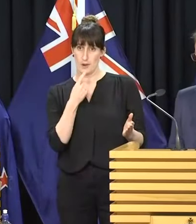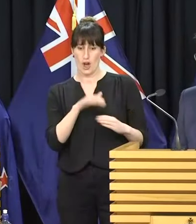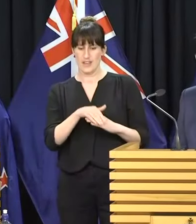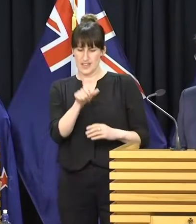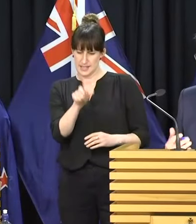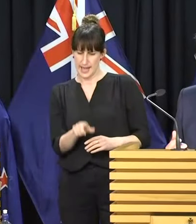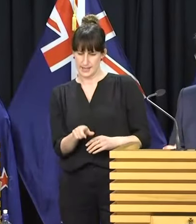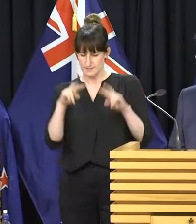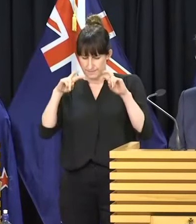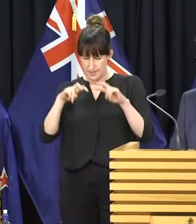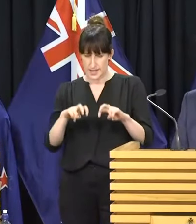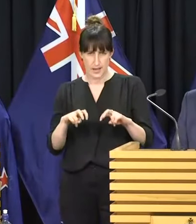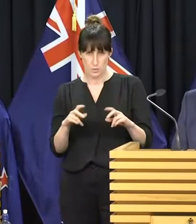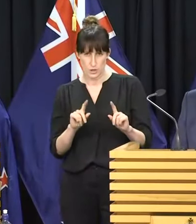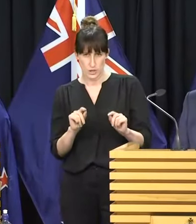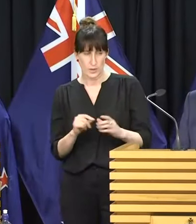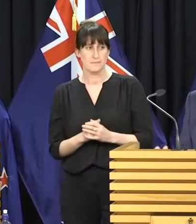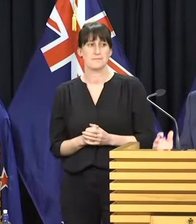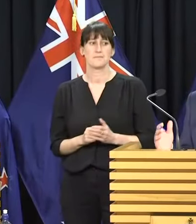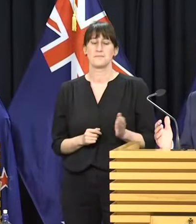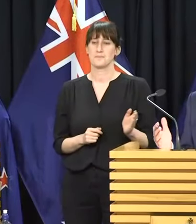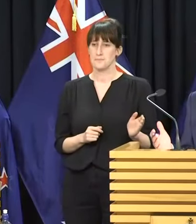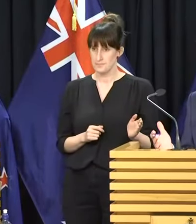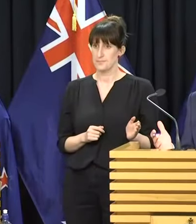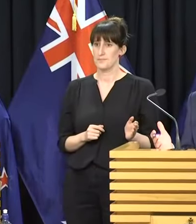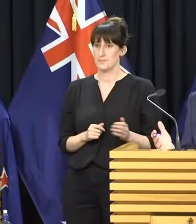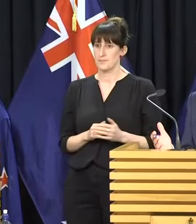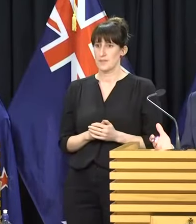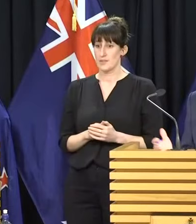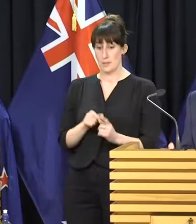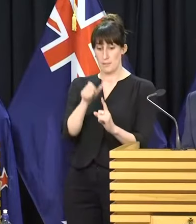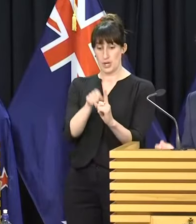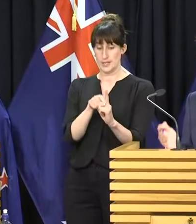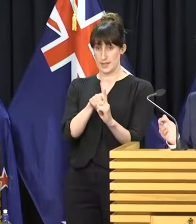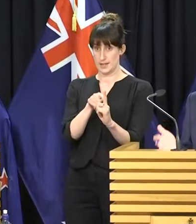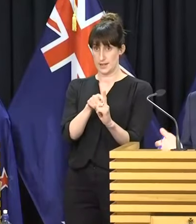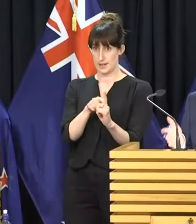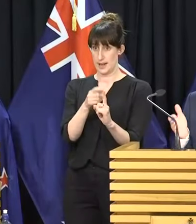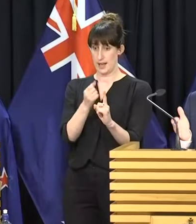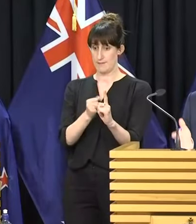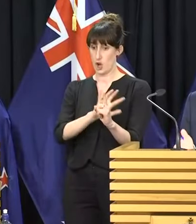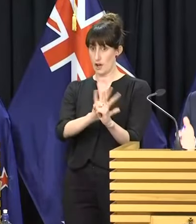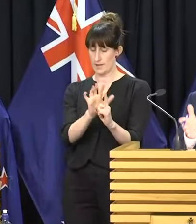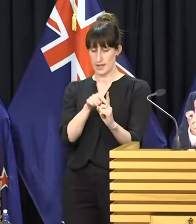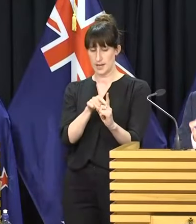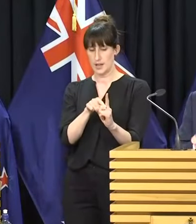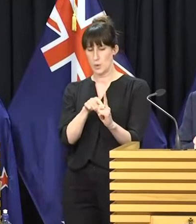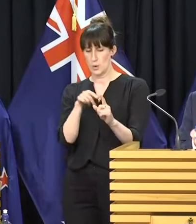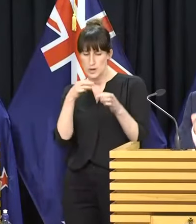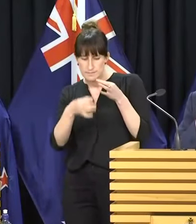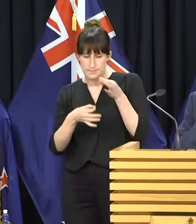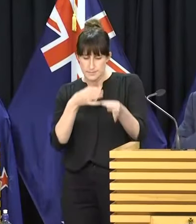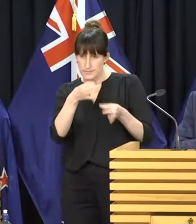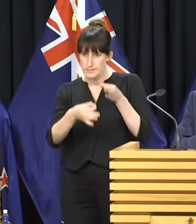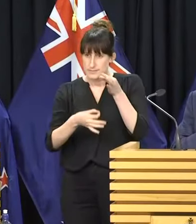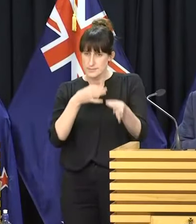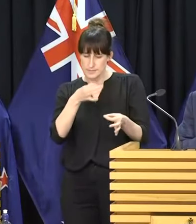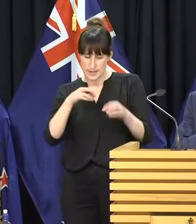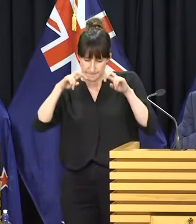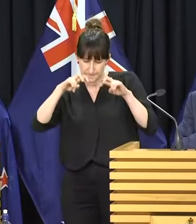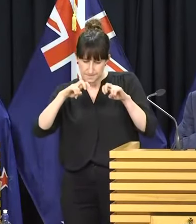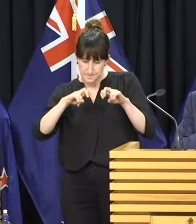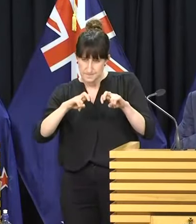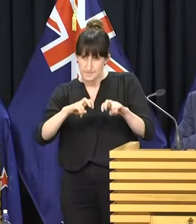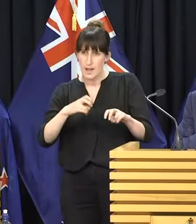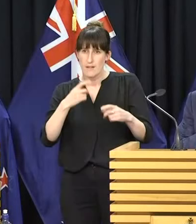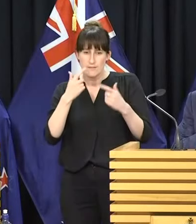Sure. So there'll be further discussions with the person that the public health unit will be doing to really go back and interrogate